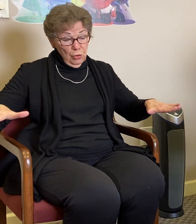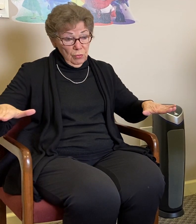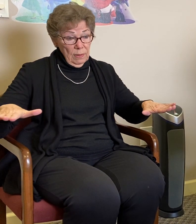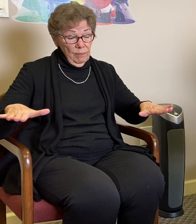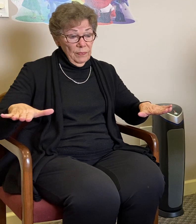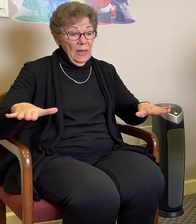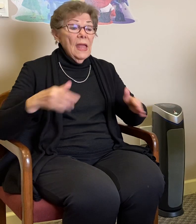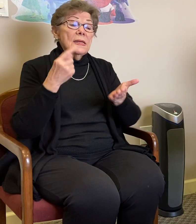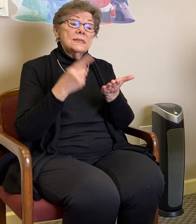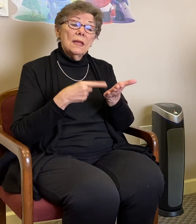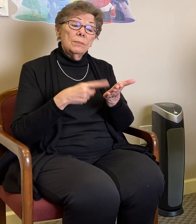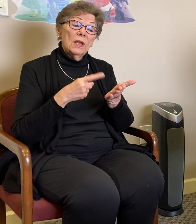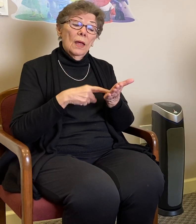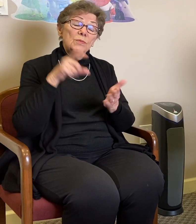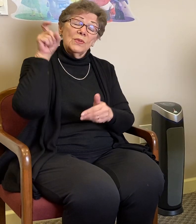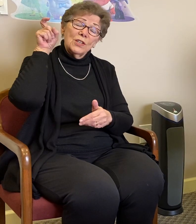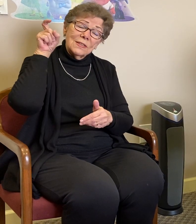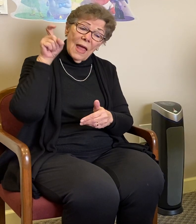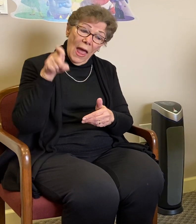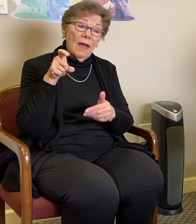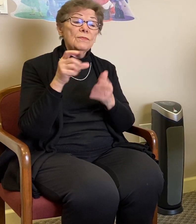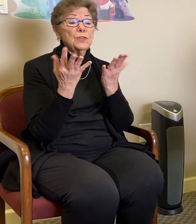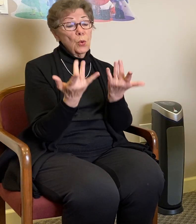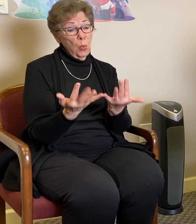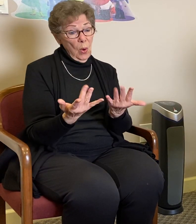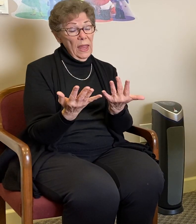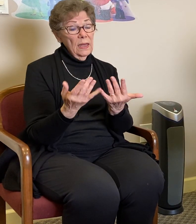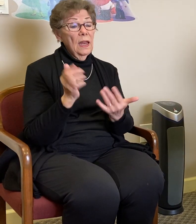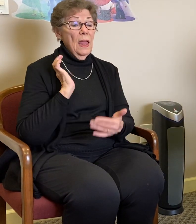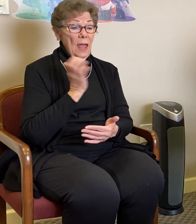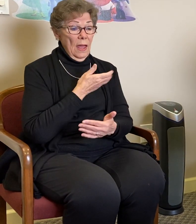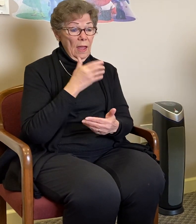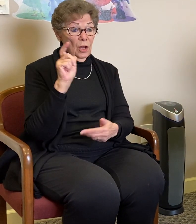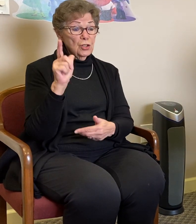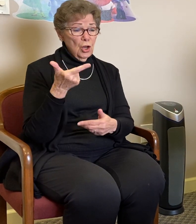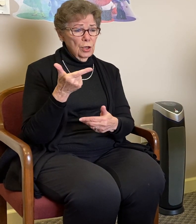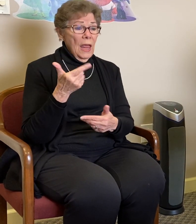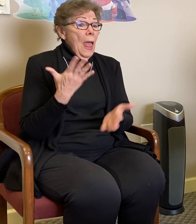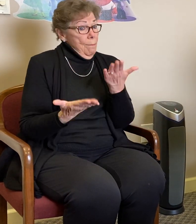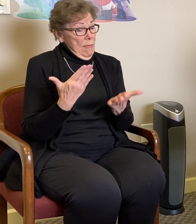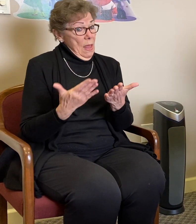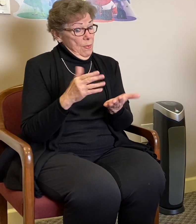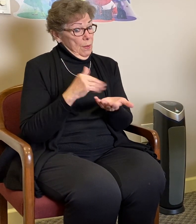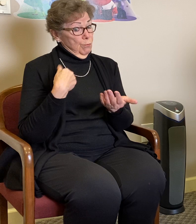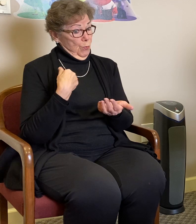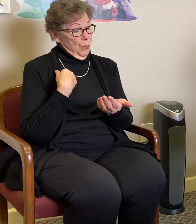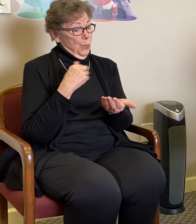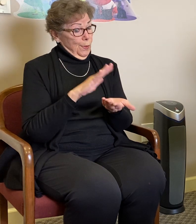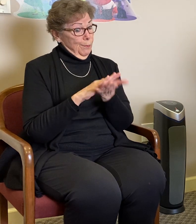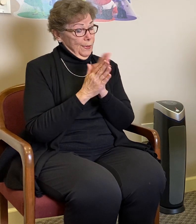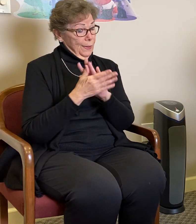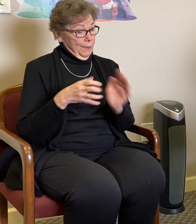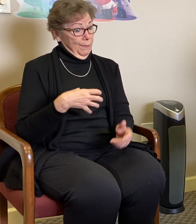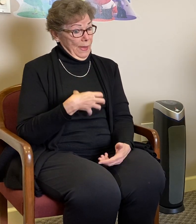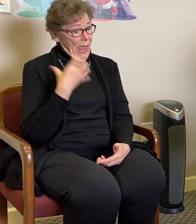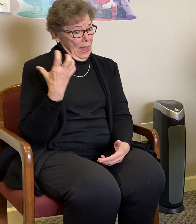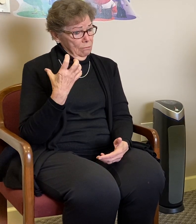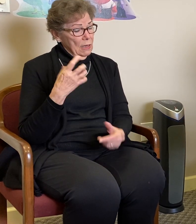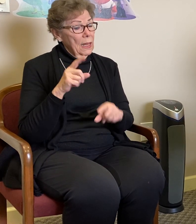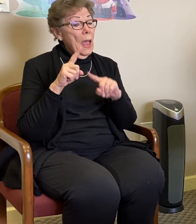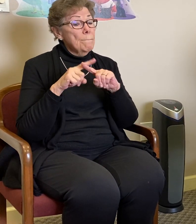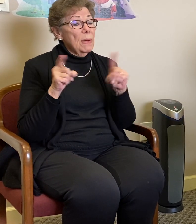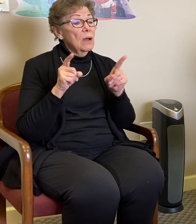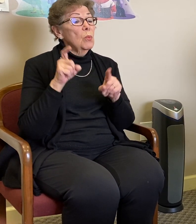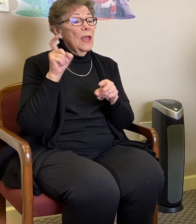just have to wait our turn. It might make us angry, but we need to find a way to